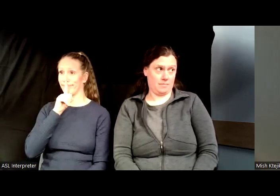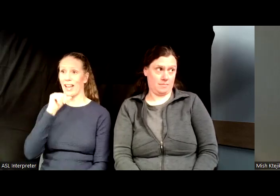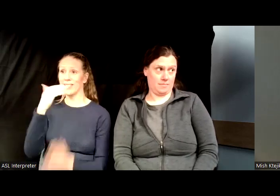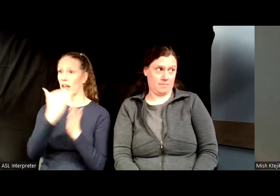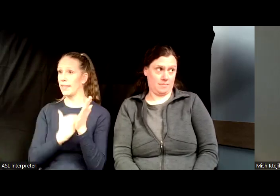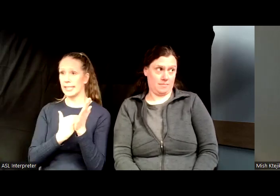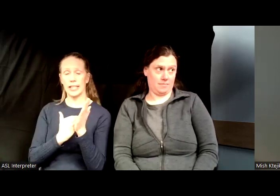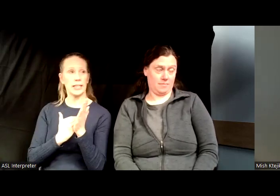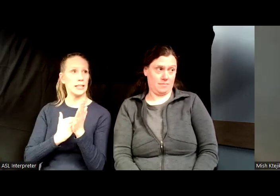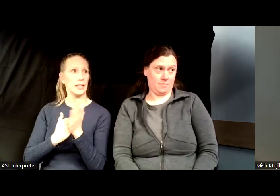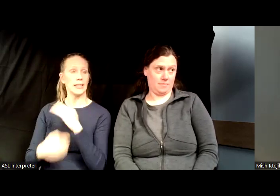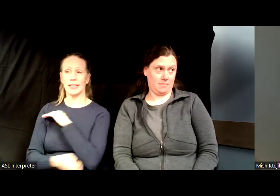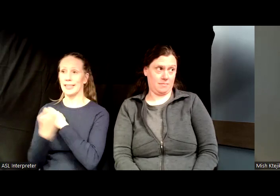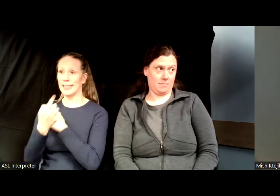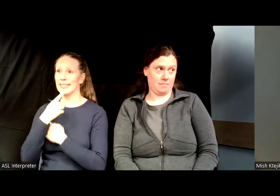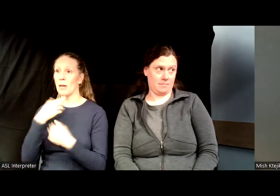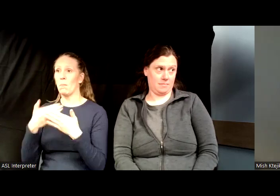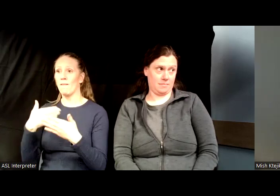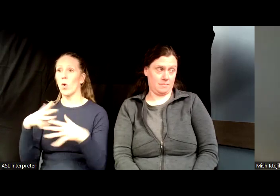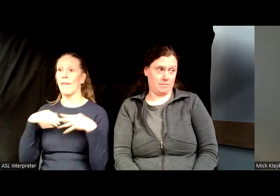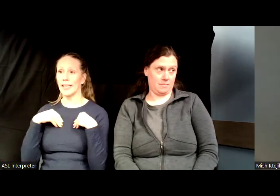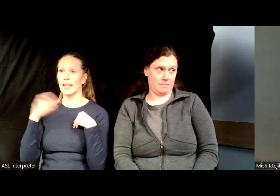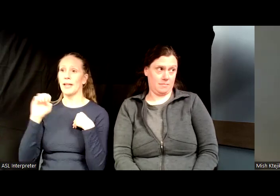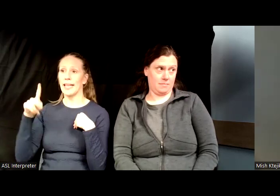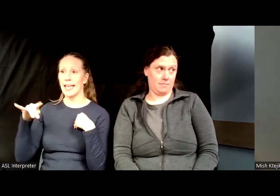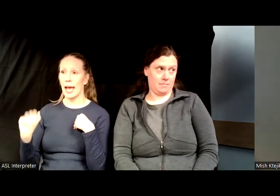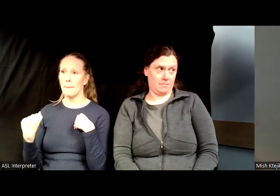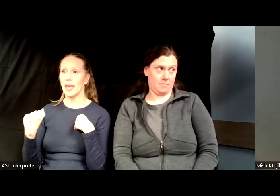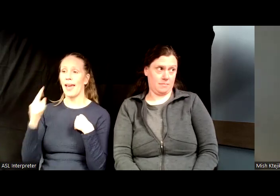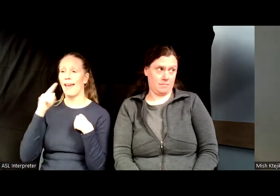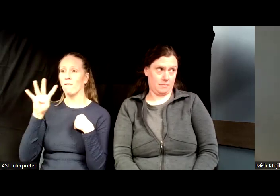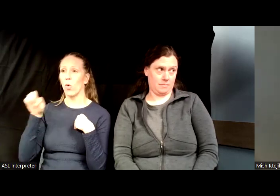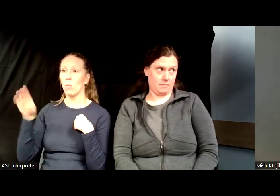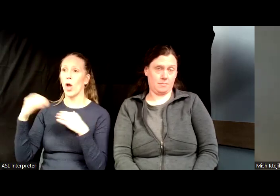listed. before they accepted the IPA for.